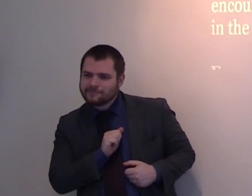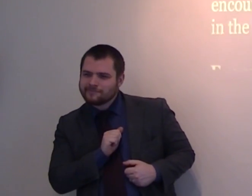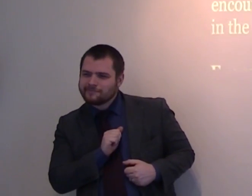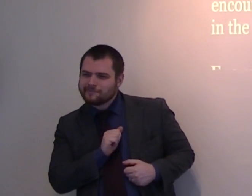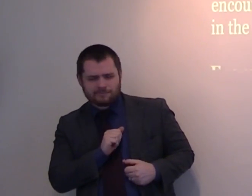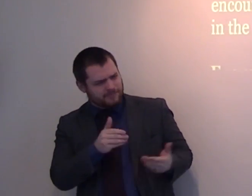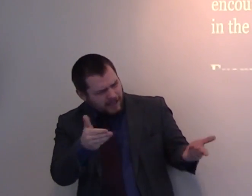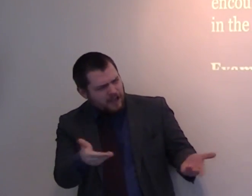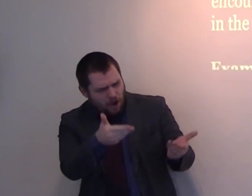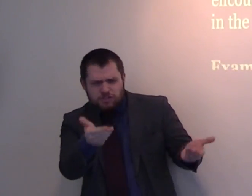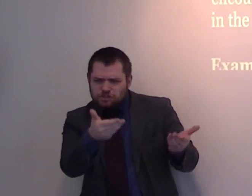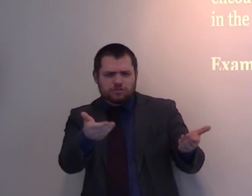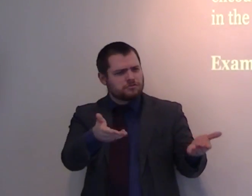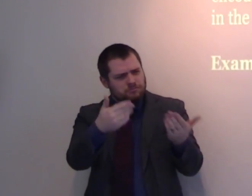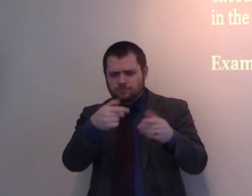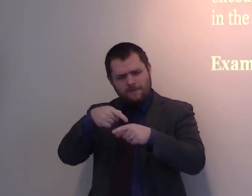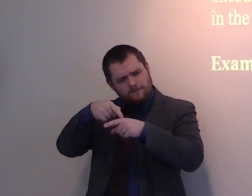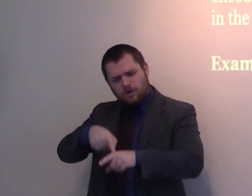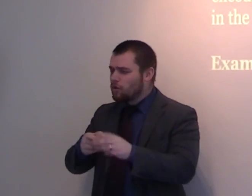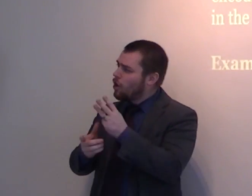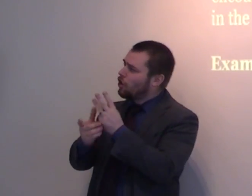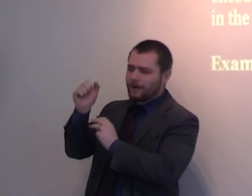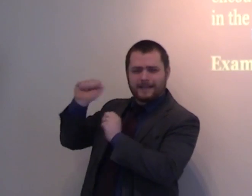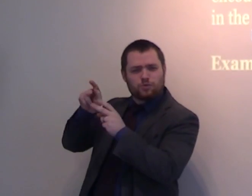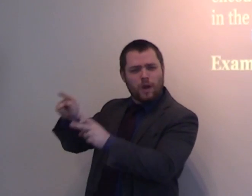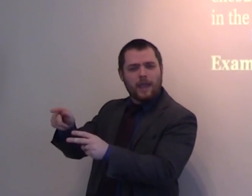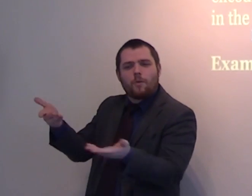I encourage people to follow God's way in the Bible.